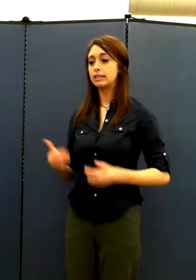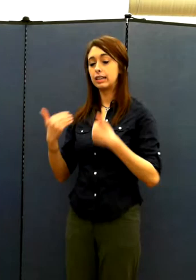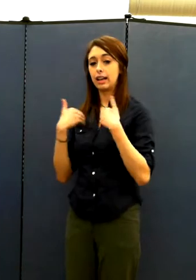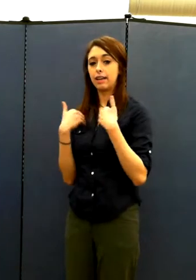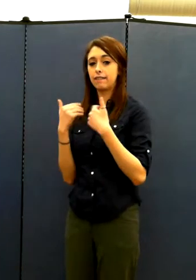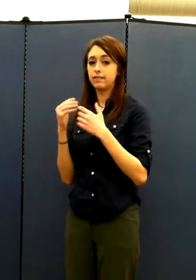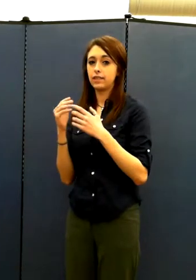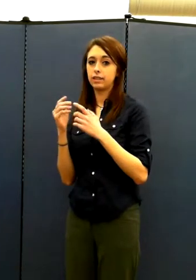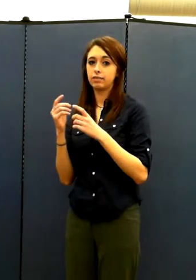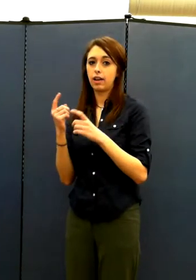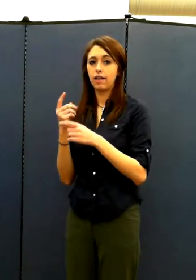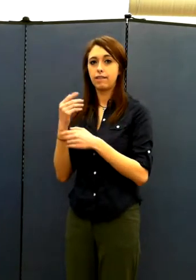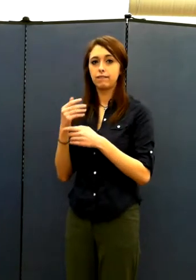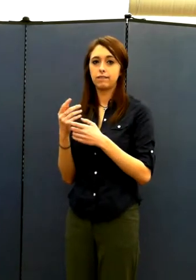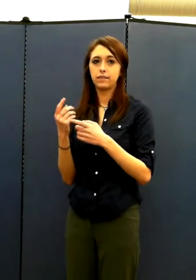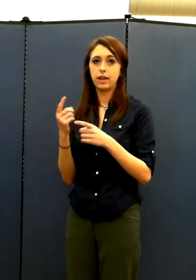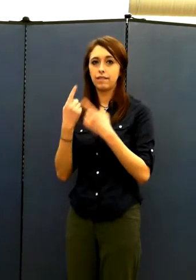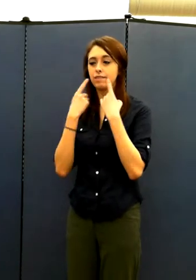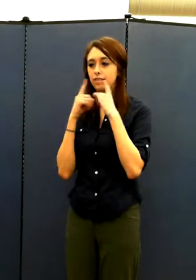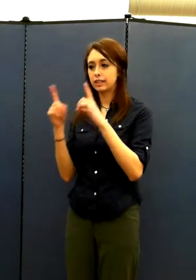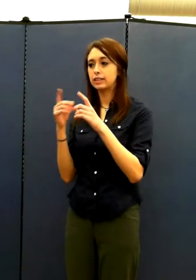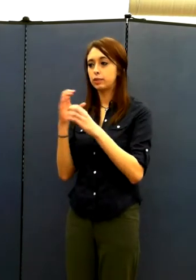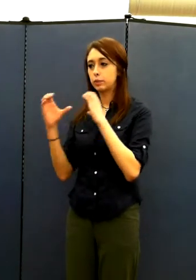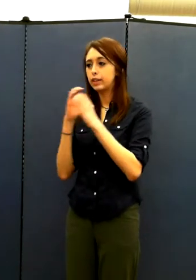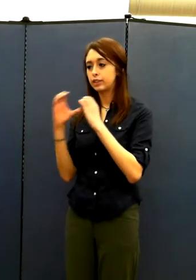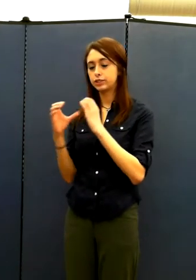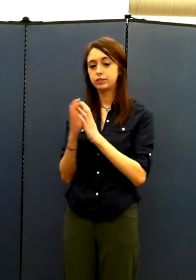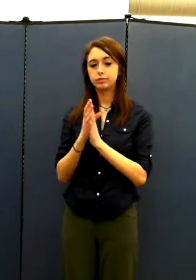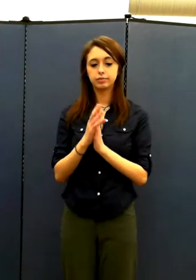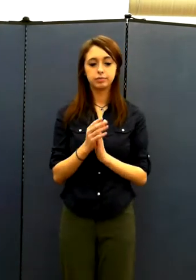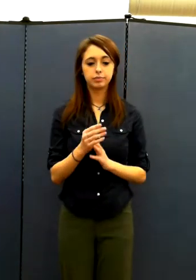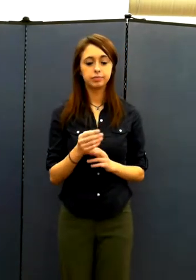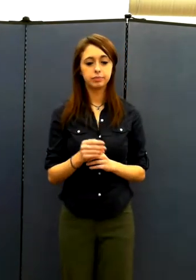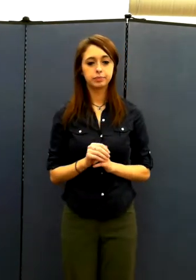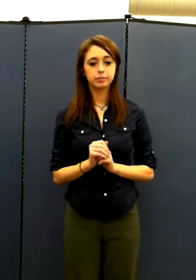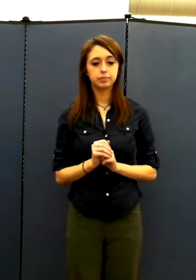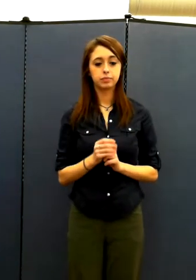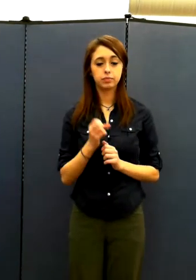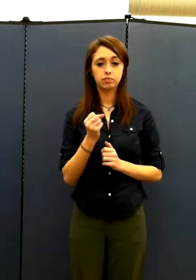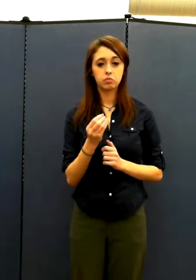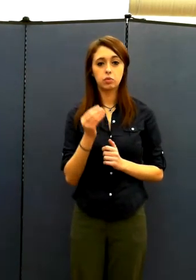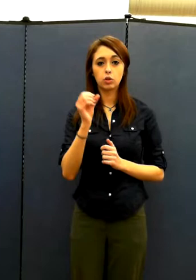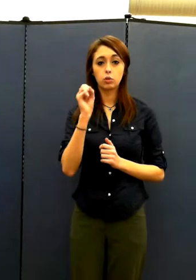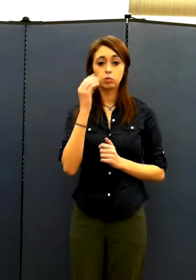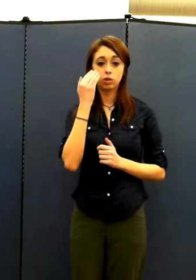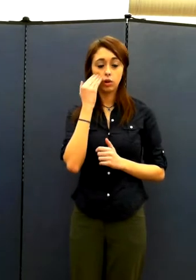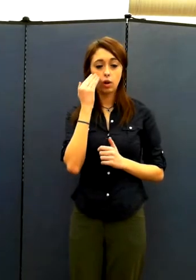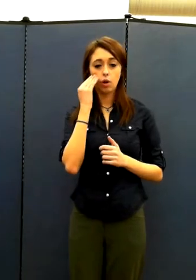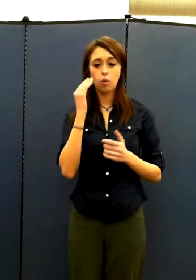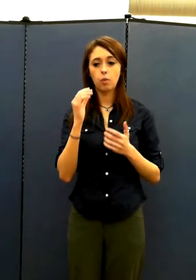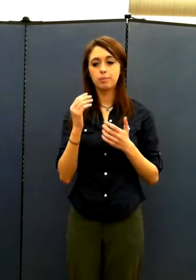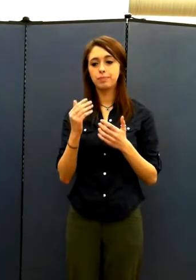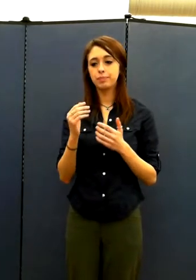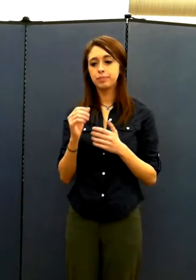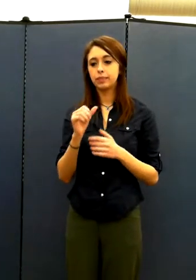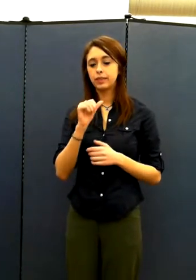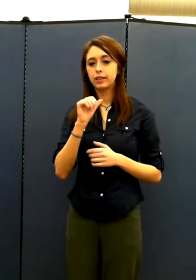mean you suck as an interpreter. You're just being conscious and saying, hey, you know what? I know I'm not where I should be, so I don't want these deaf clients